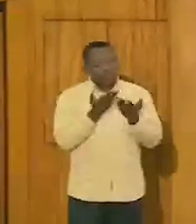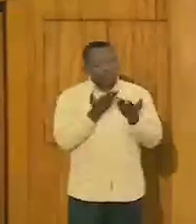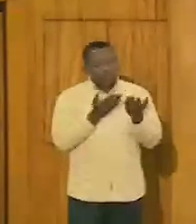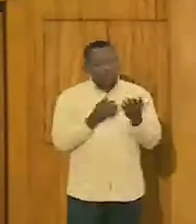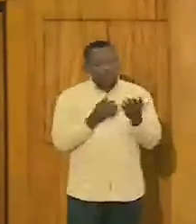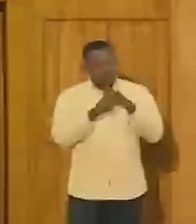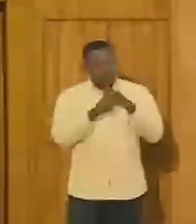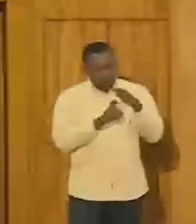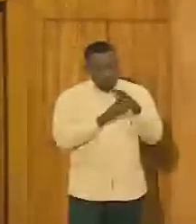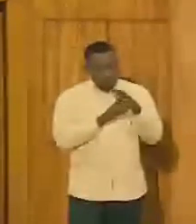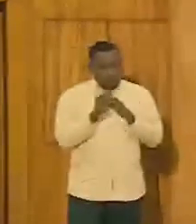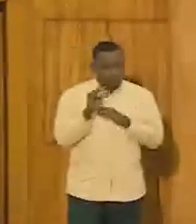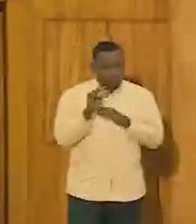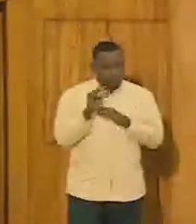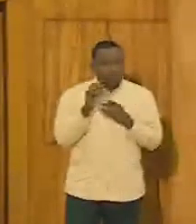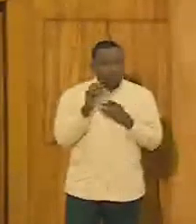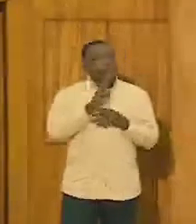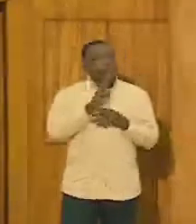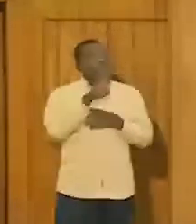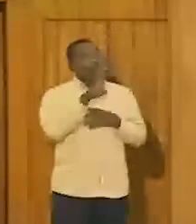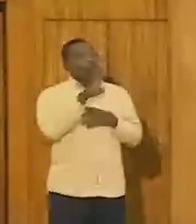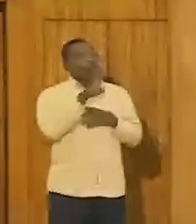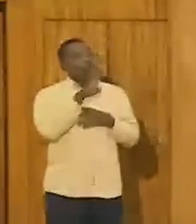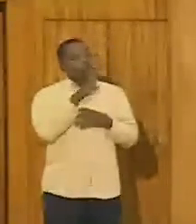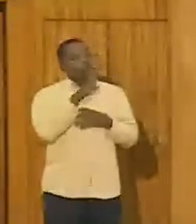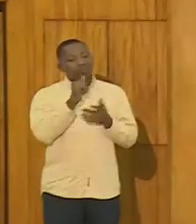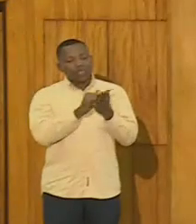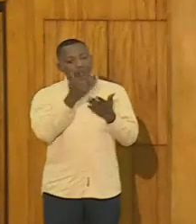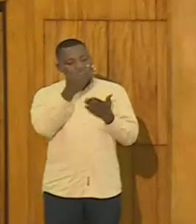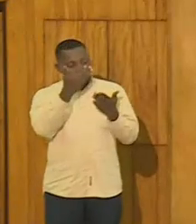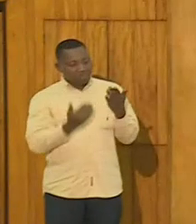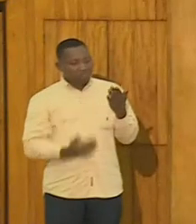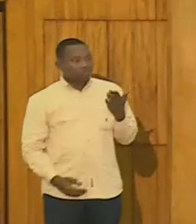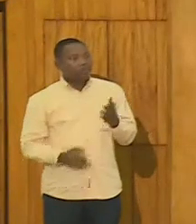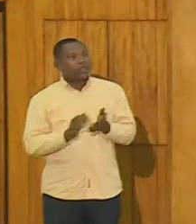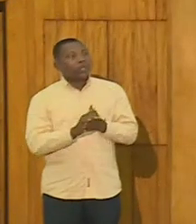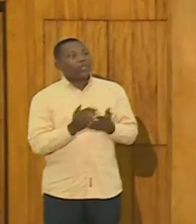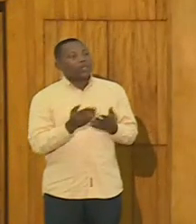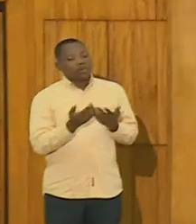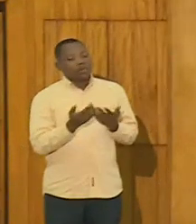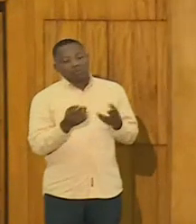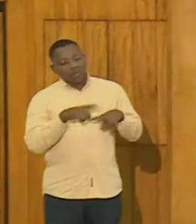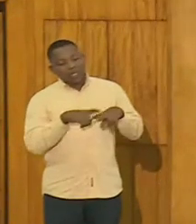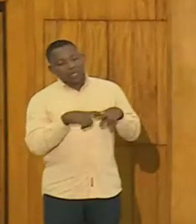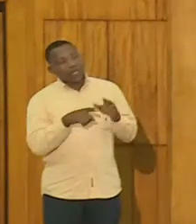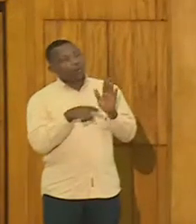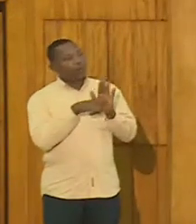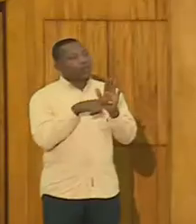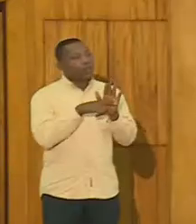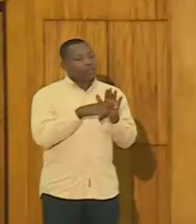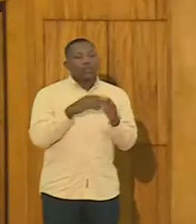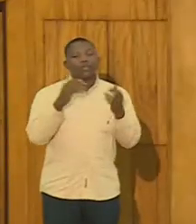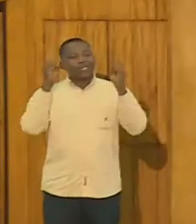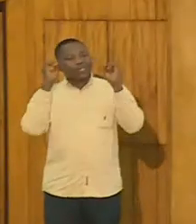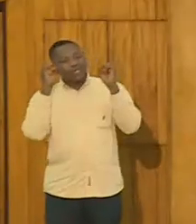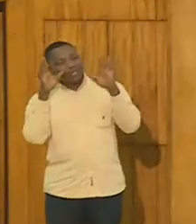screening them using the 4 criteria that I flashed there, with HIV negative, at risk, and all that.